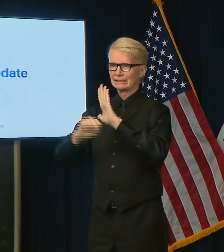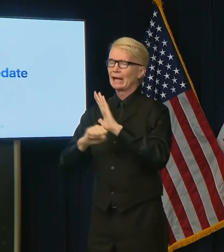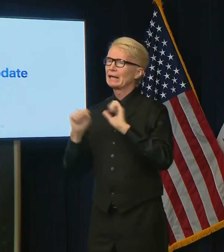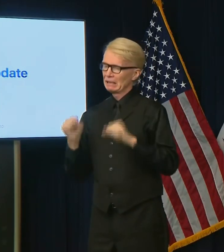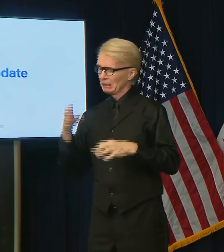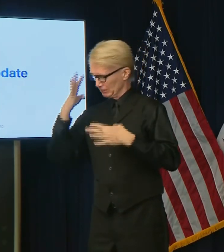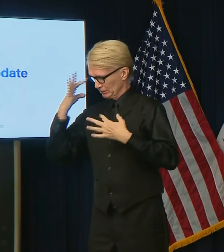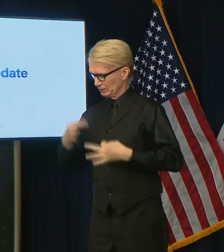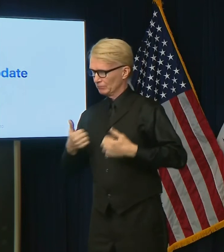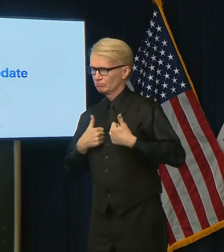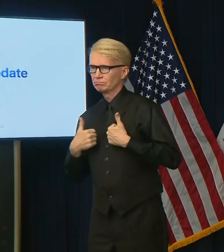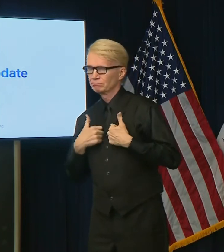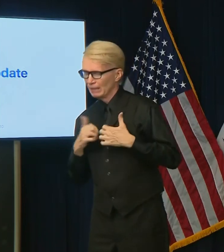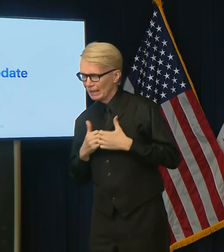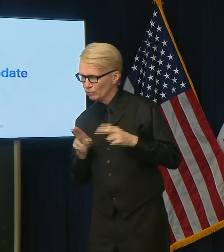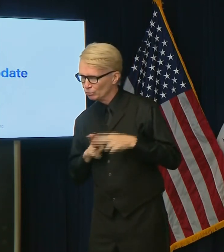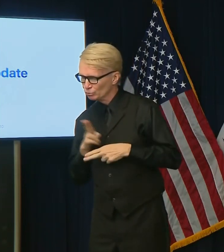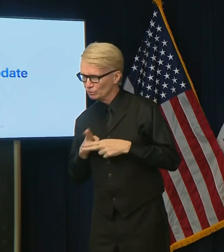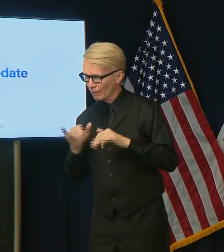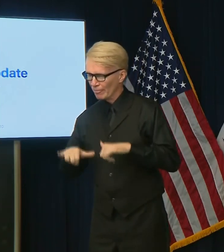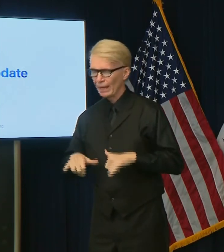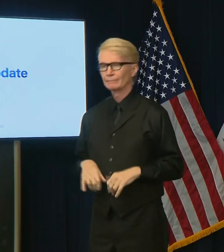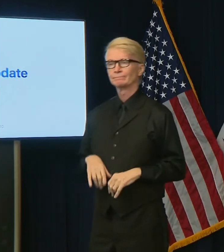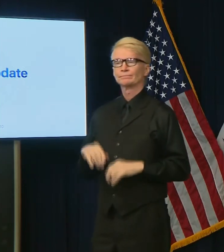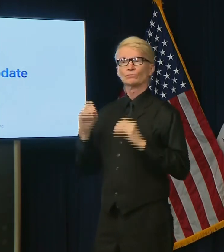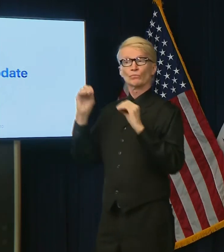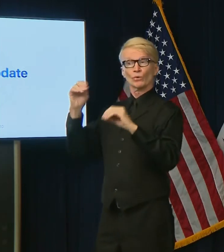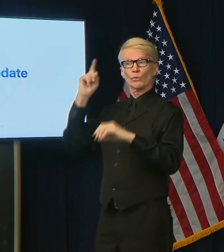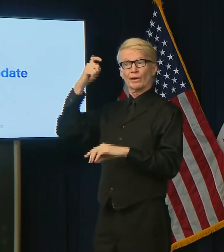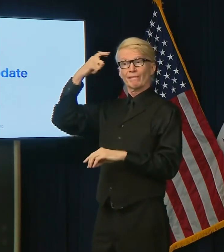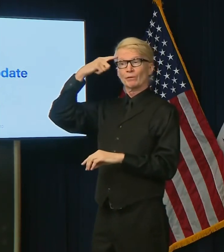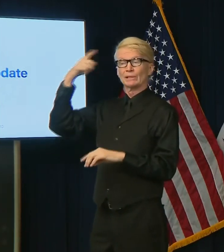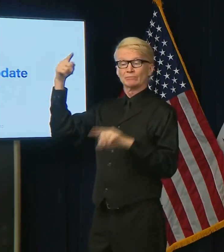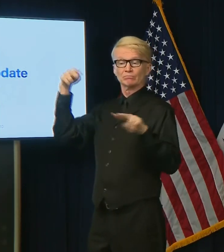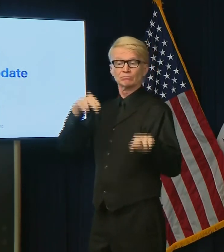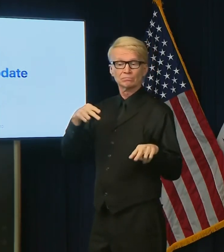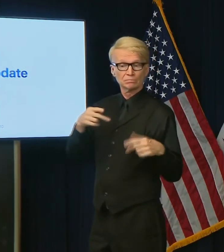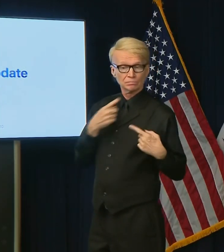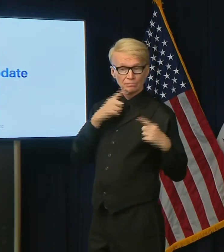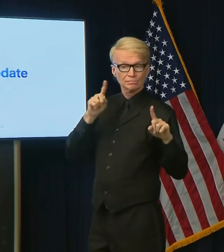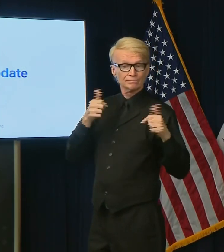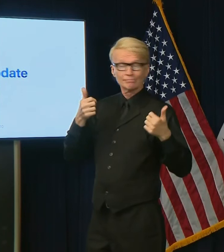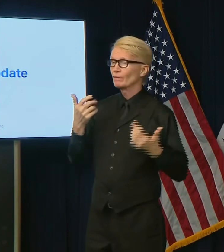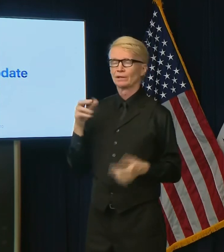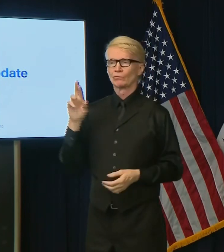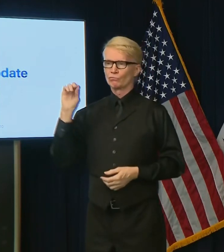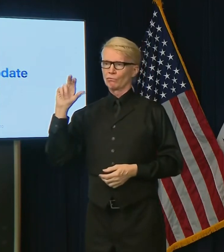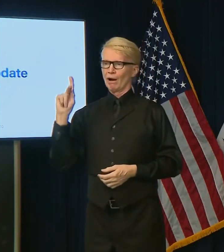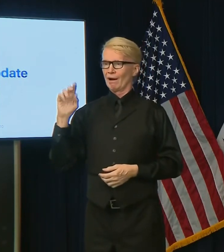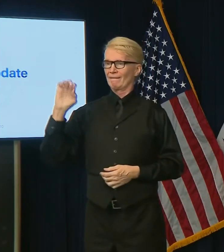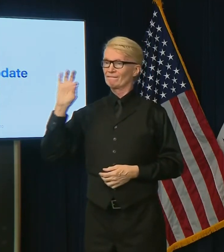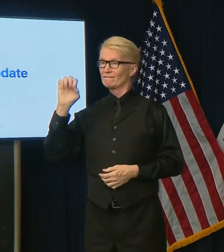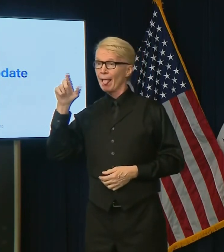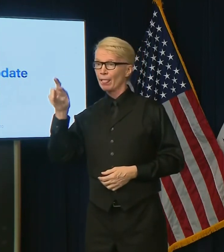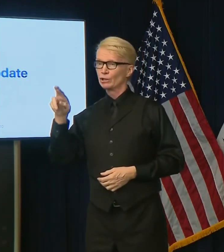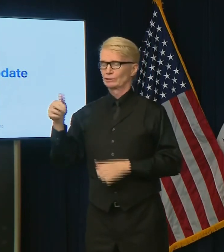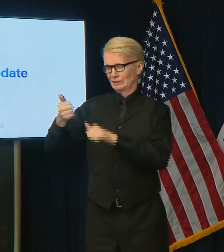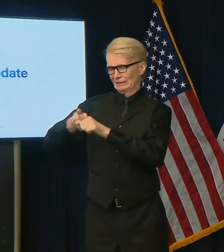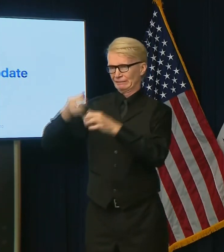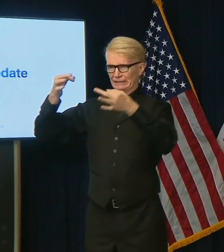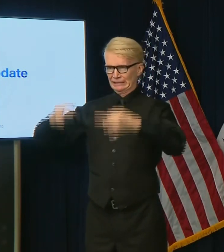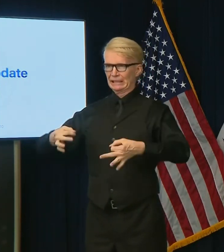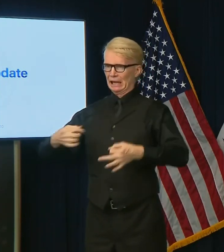of federal government leadership on their efficacy, the Rockefeller Coalition went to work, and states were able to